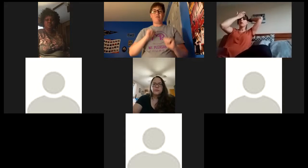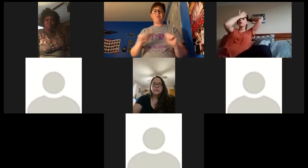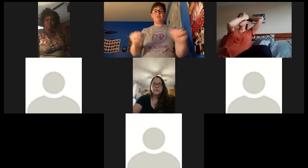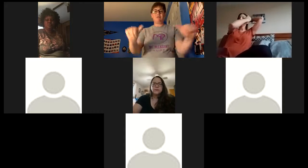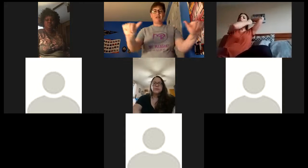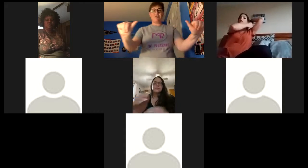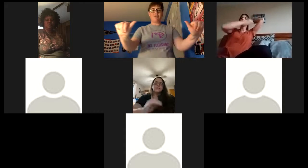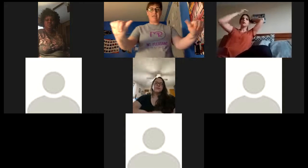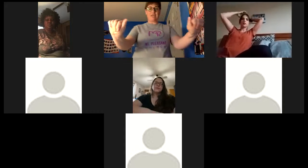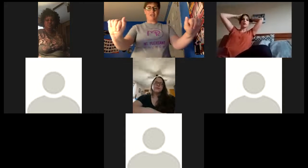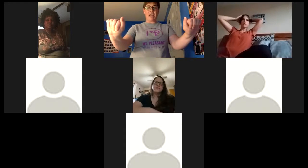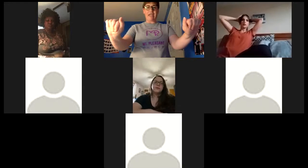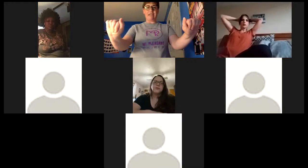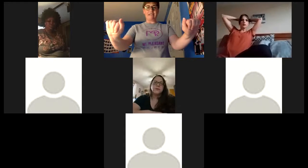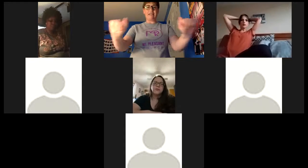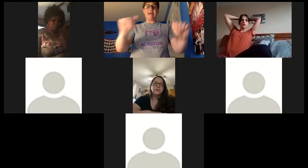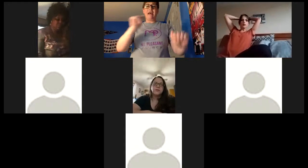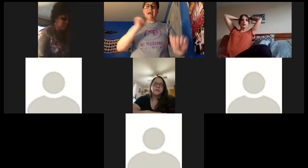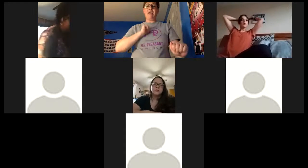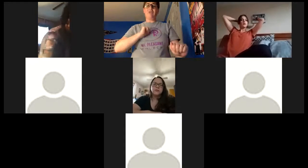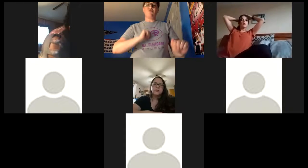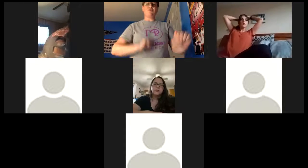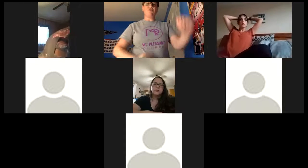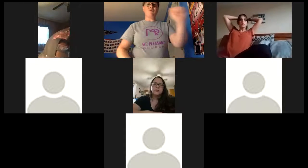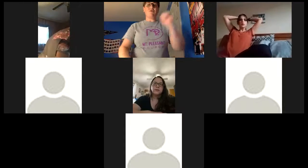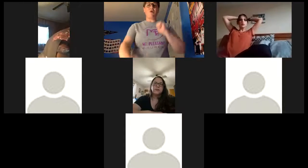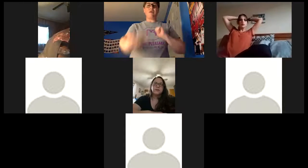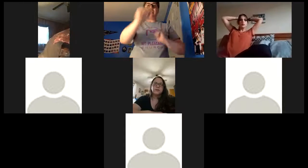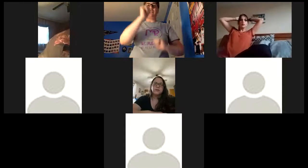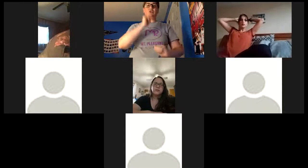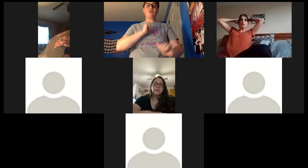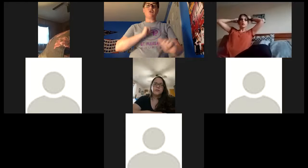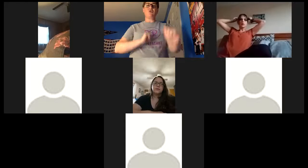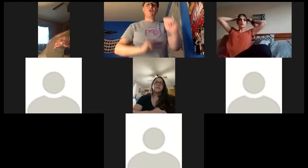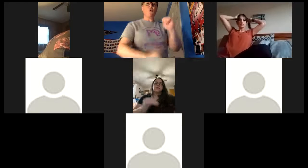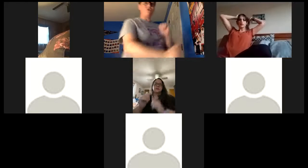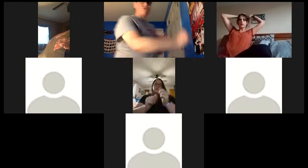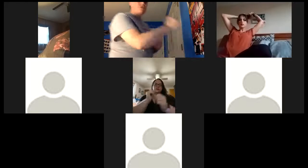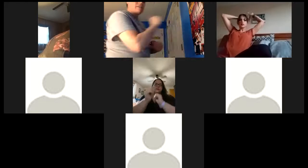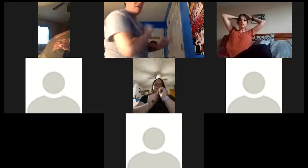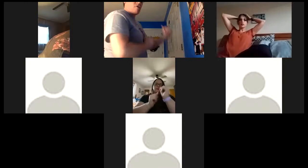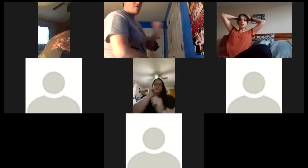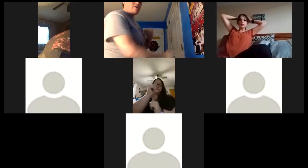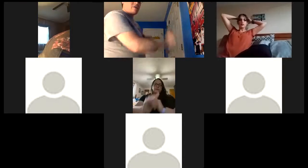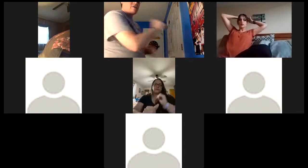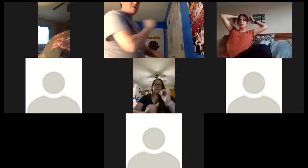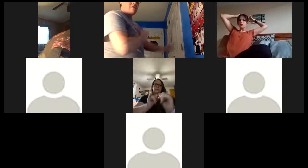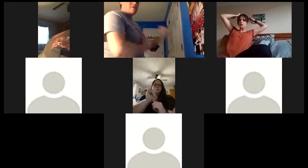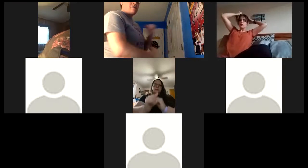out. So there you're taking your A's and you're going in circles towards